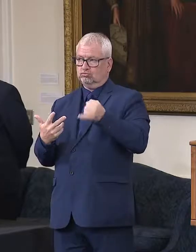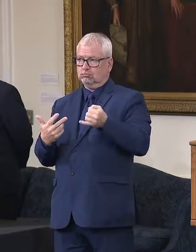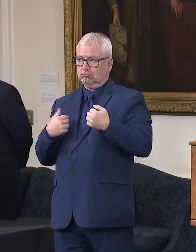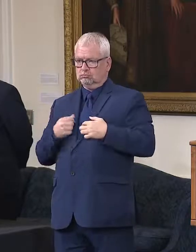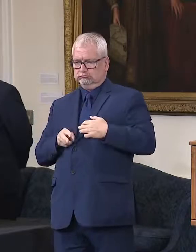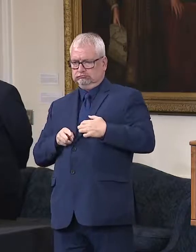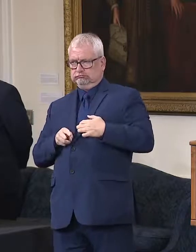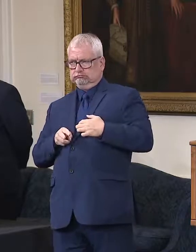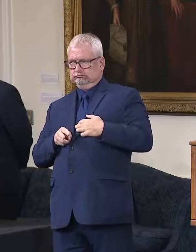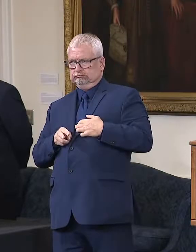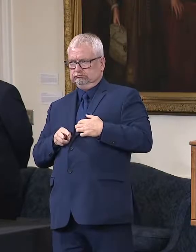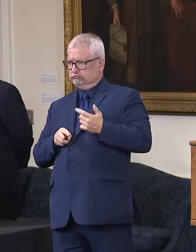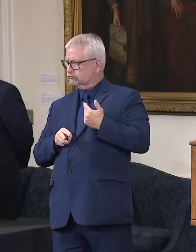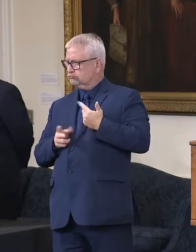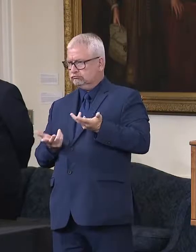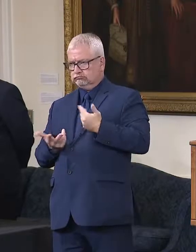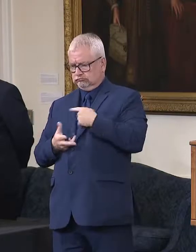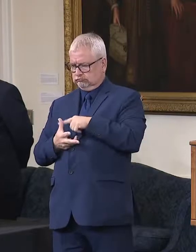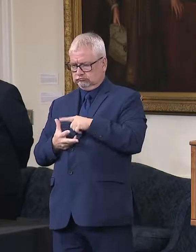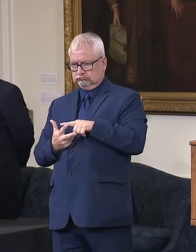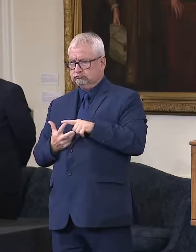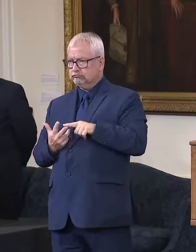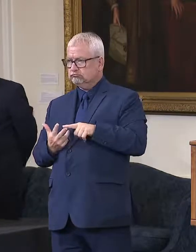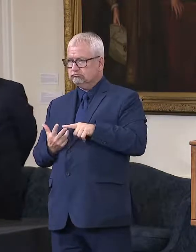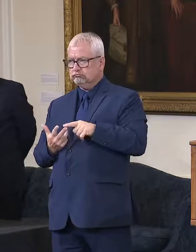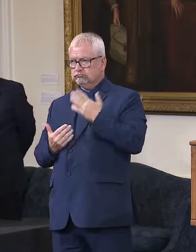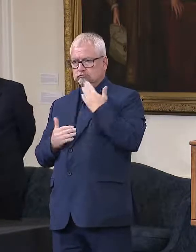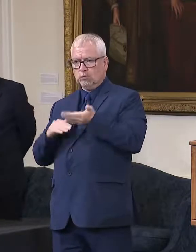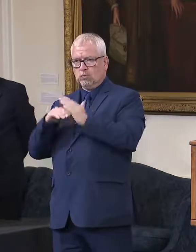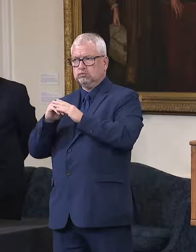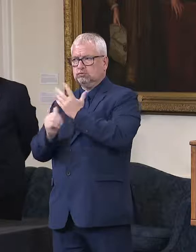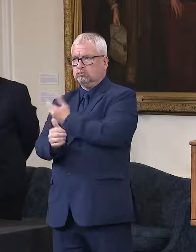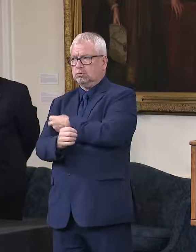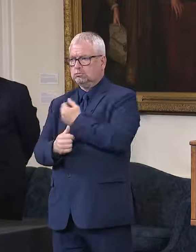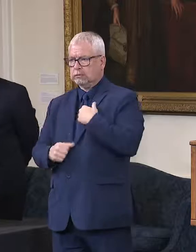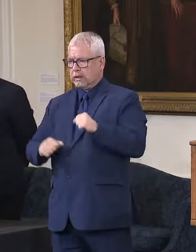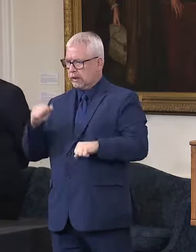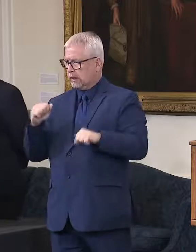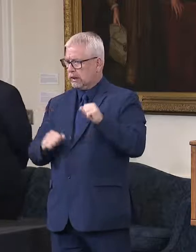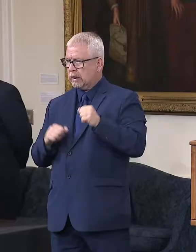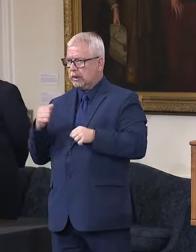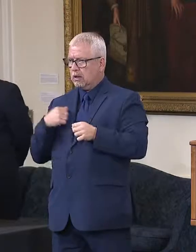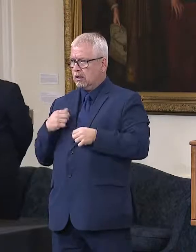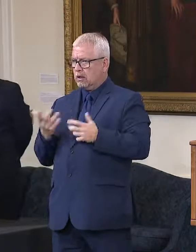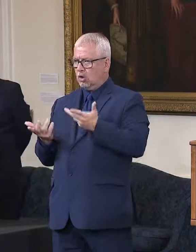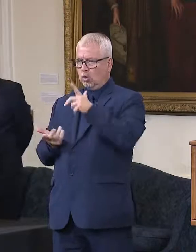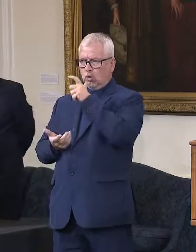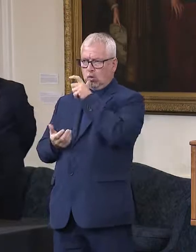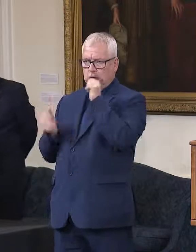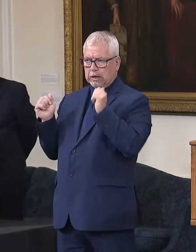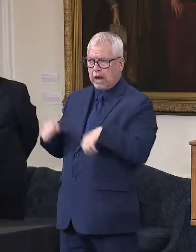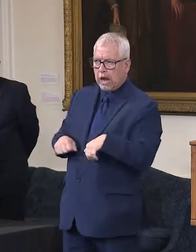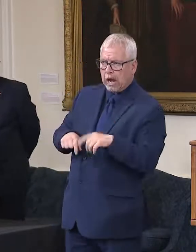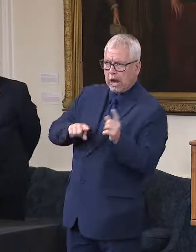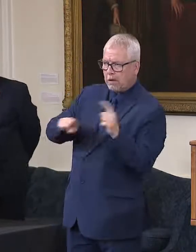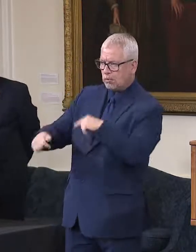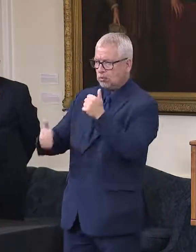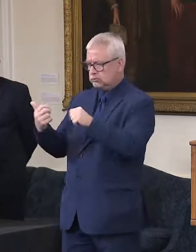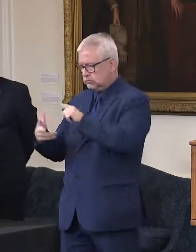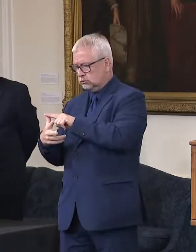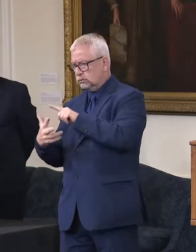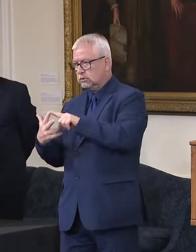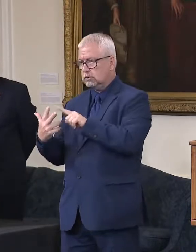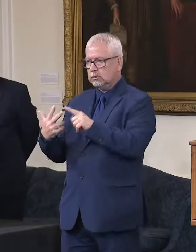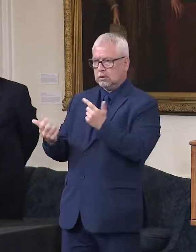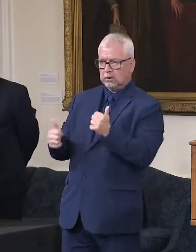decides which of these three choices I get next? All right? So I don't know who wants to handle that, but do you have any guidance? I